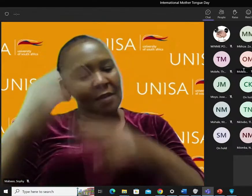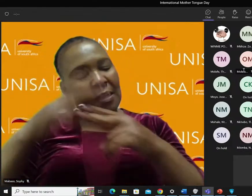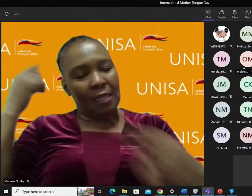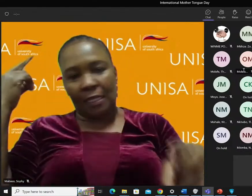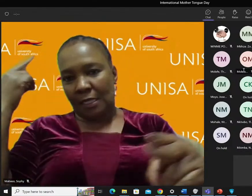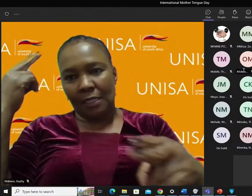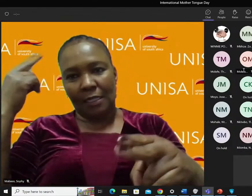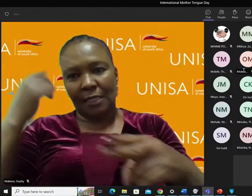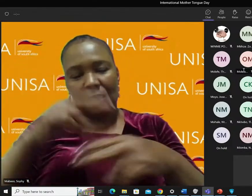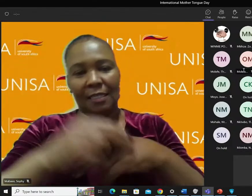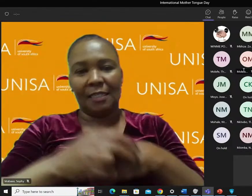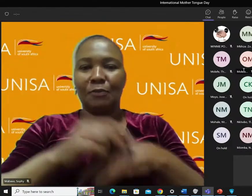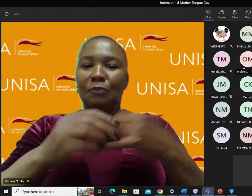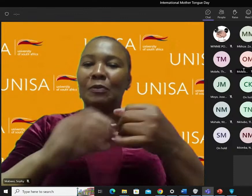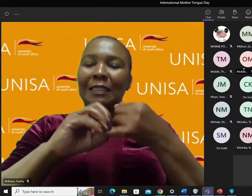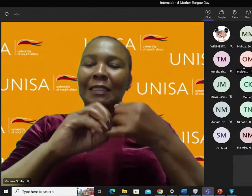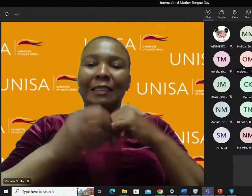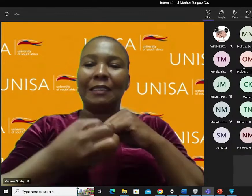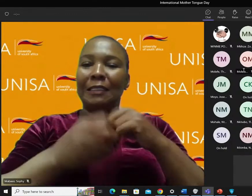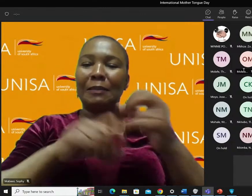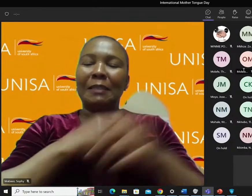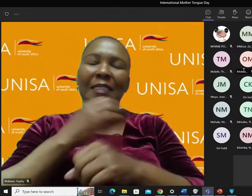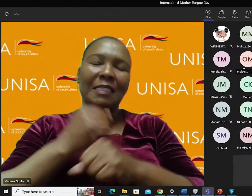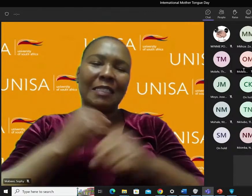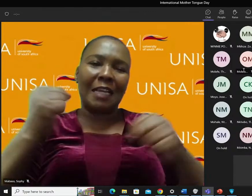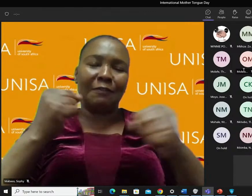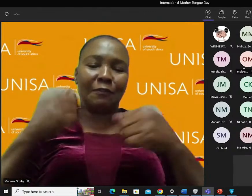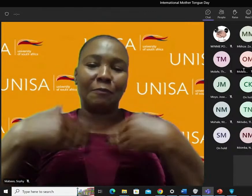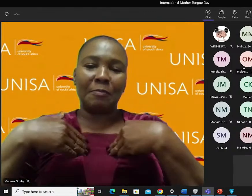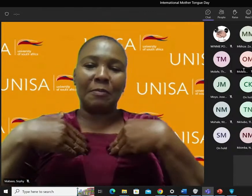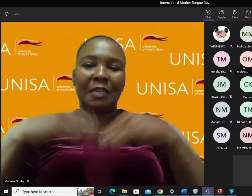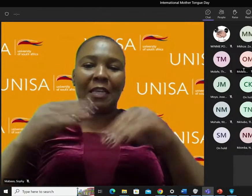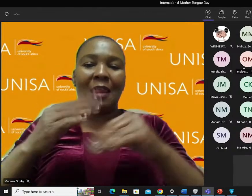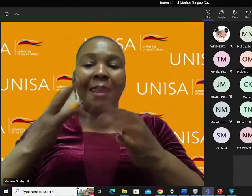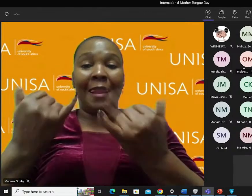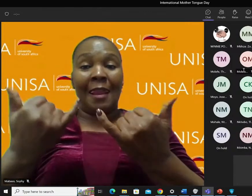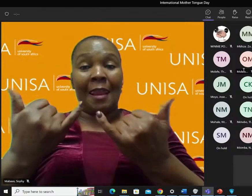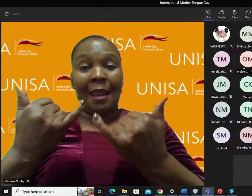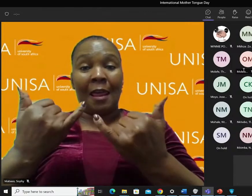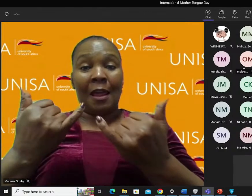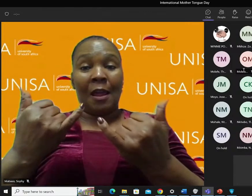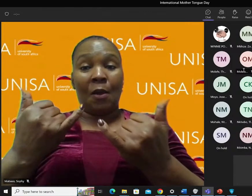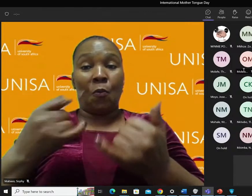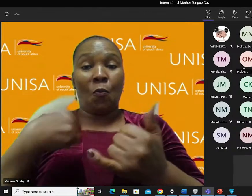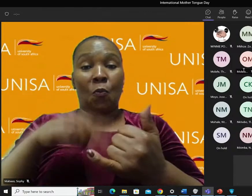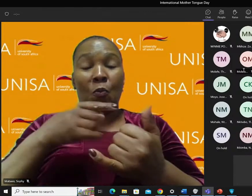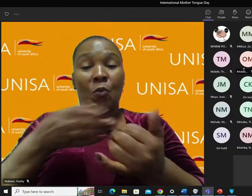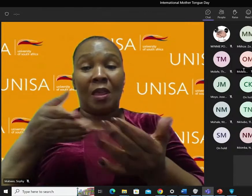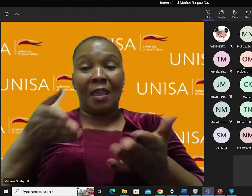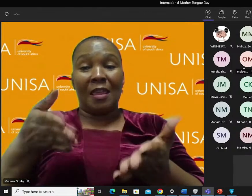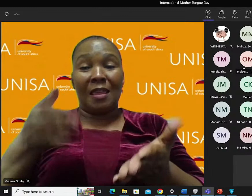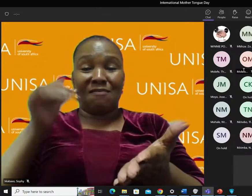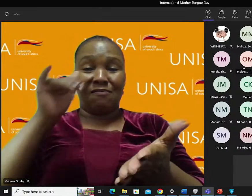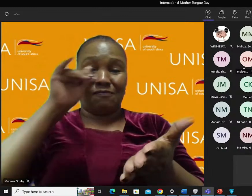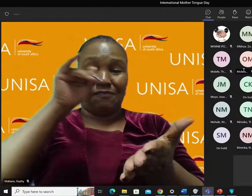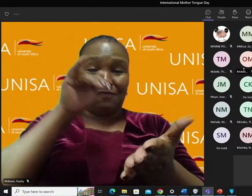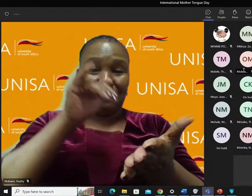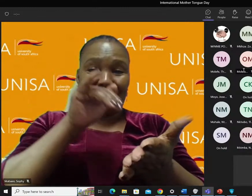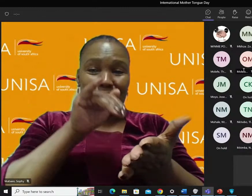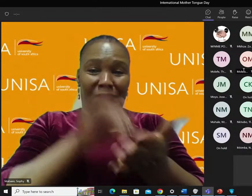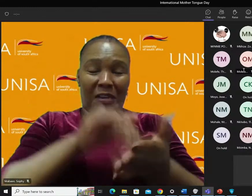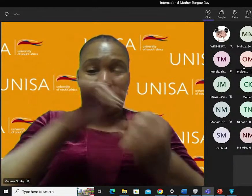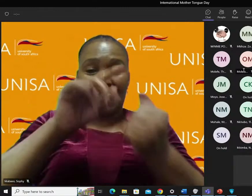We have been driving from the beginning, and now we are here. We arrived to our last